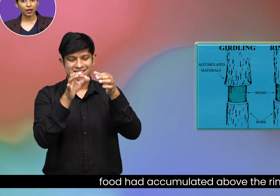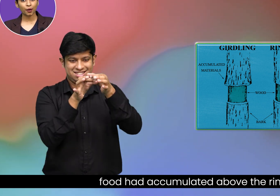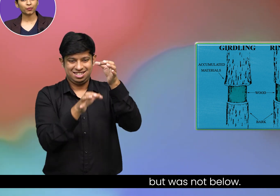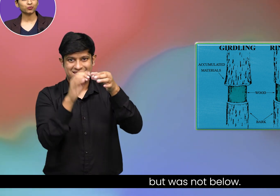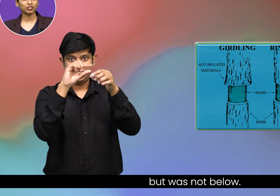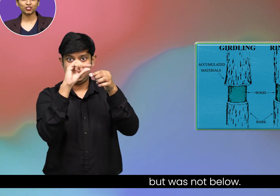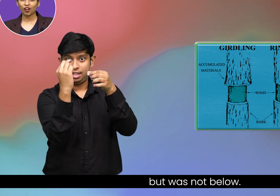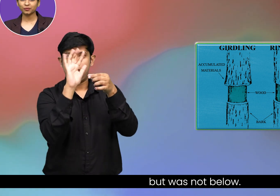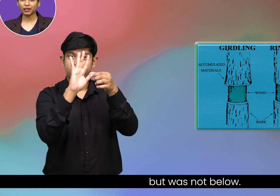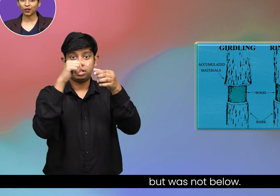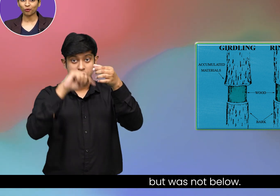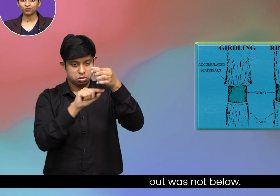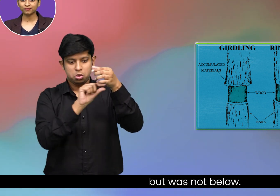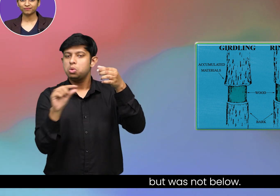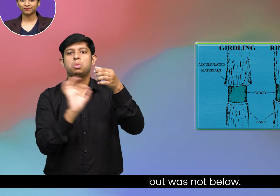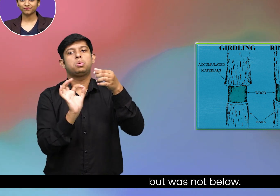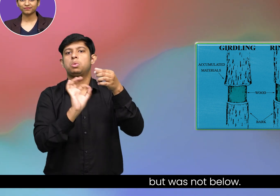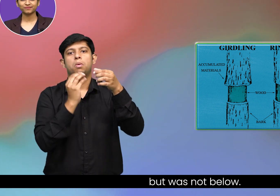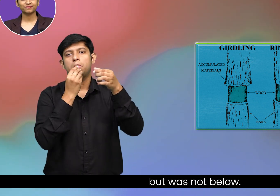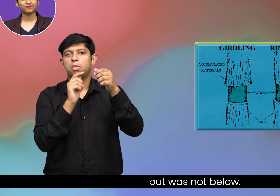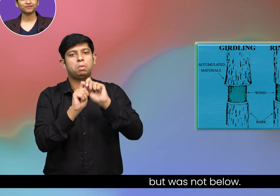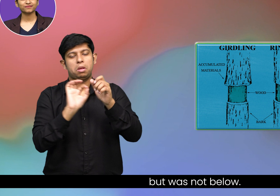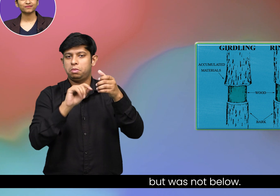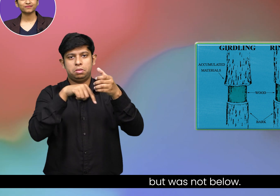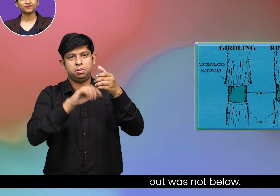ring but was not below.